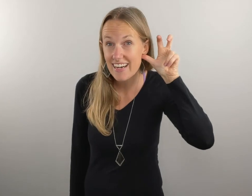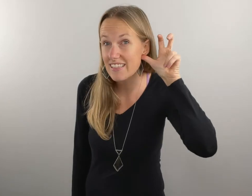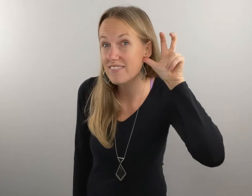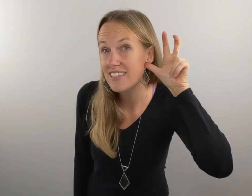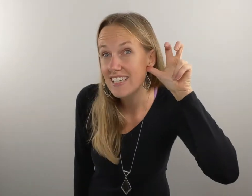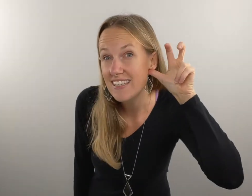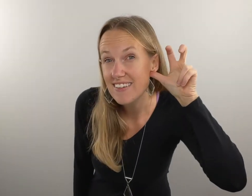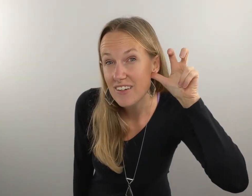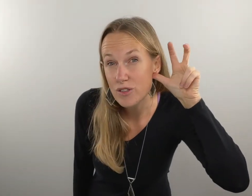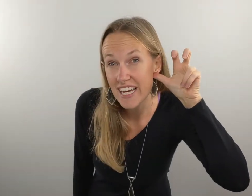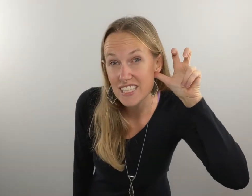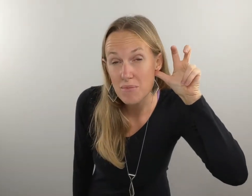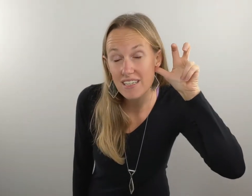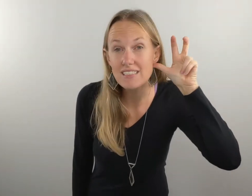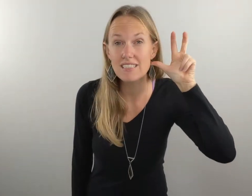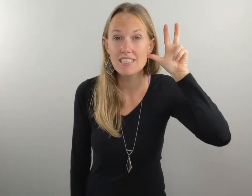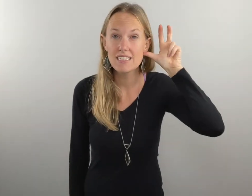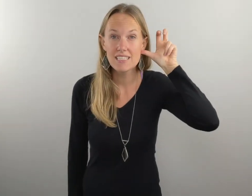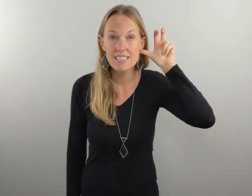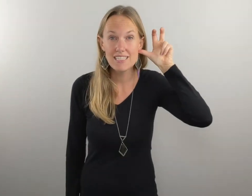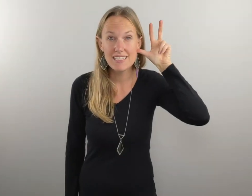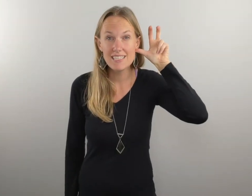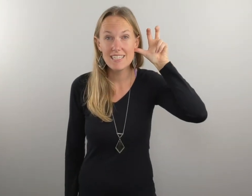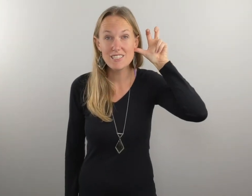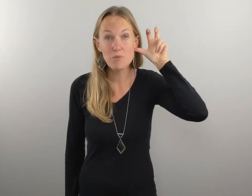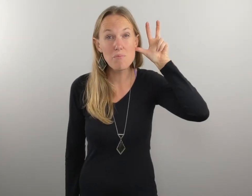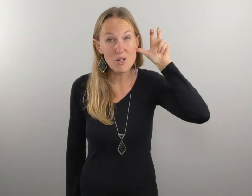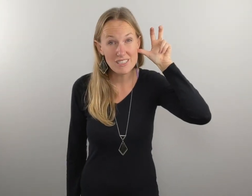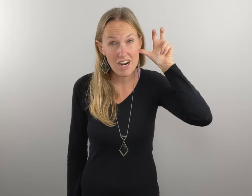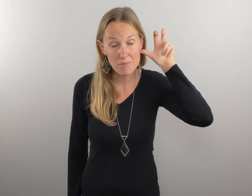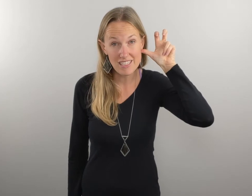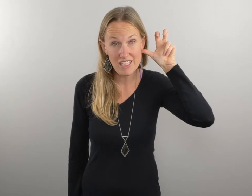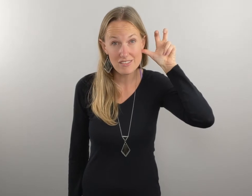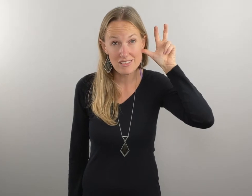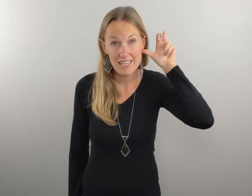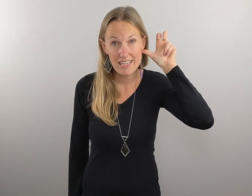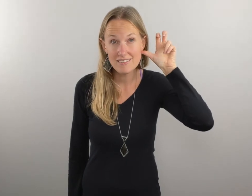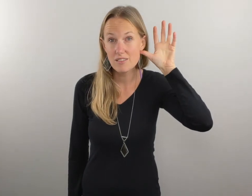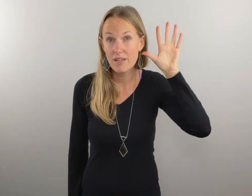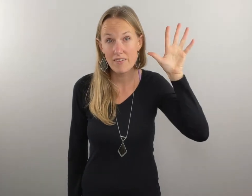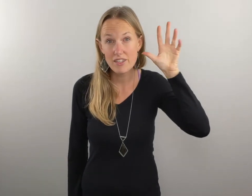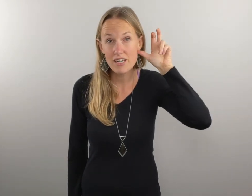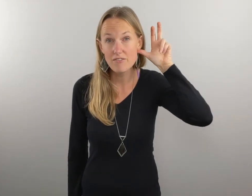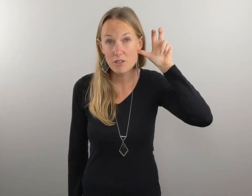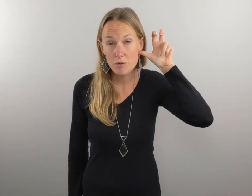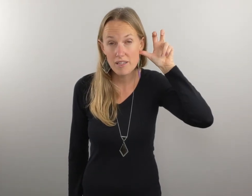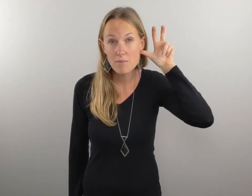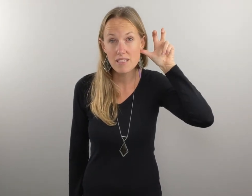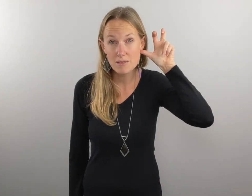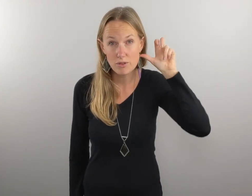of quotation marks, is most commonly used, okay? So whatever you're comfortable with, but this is most